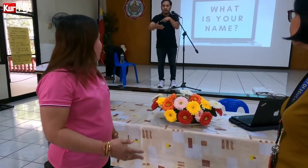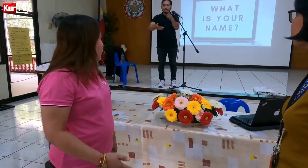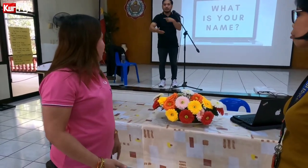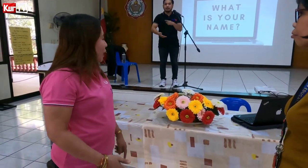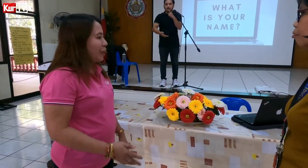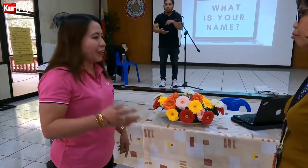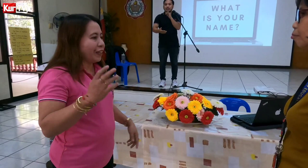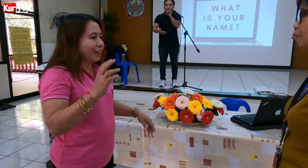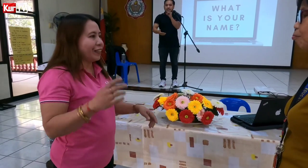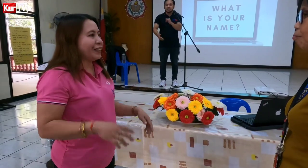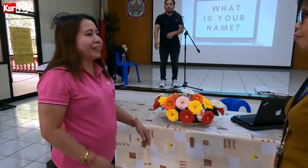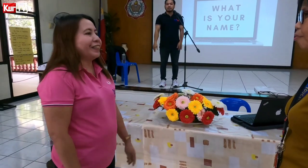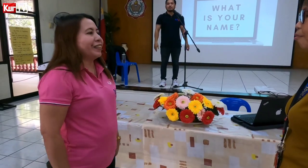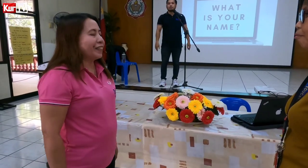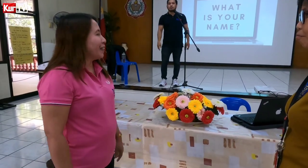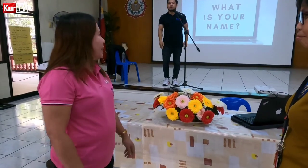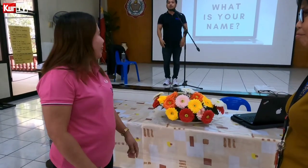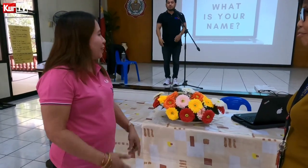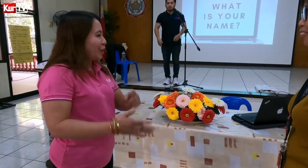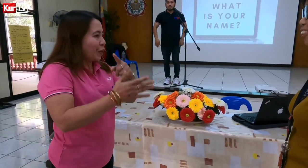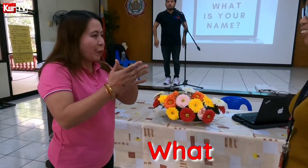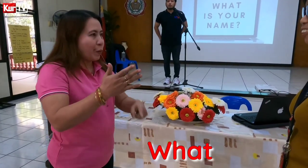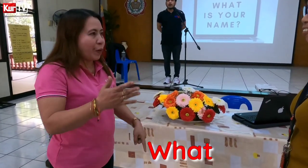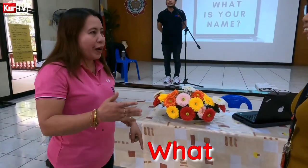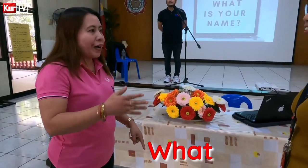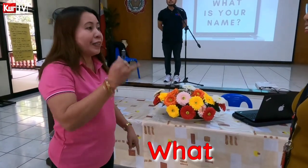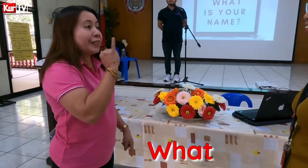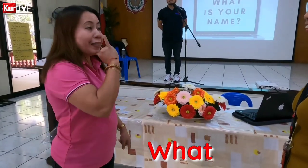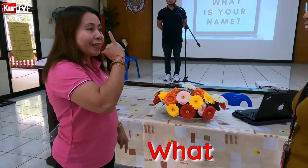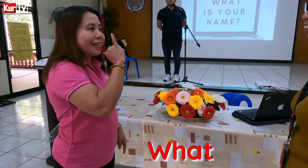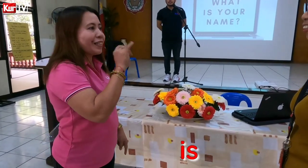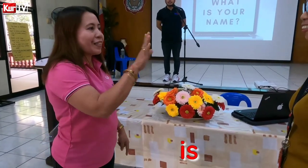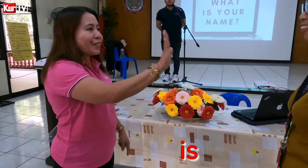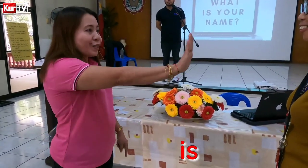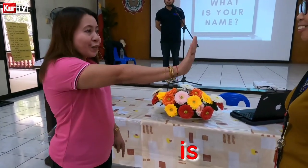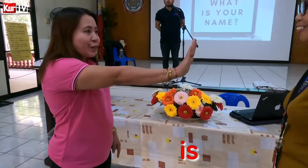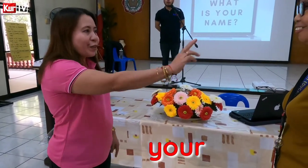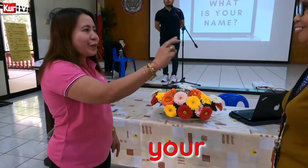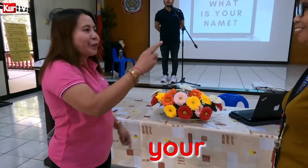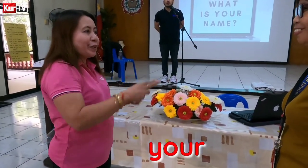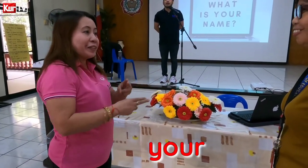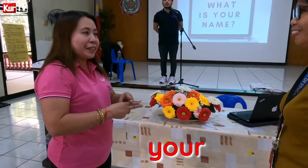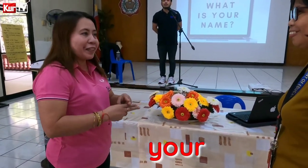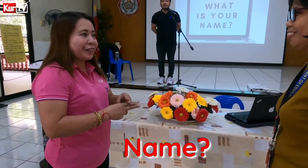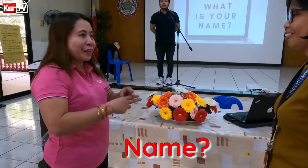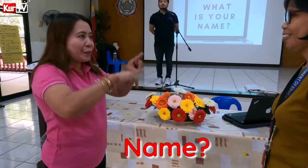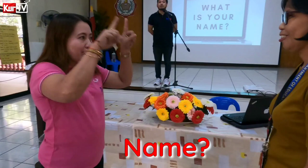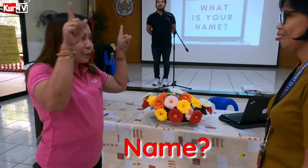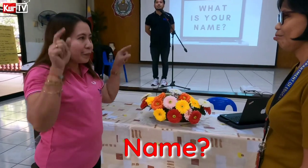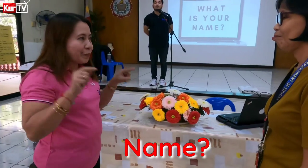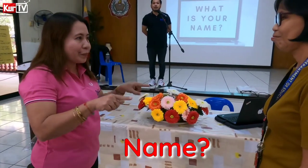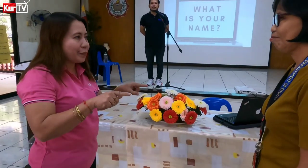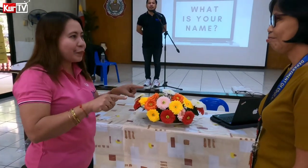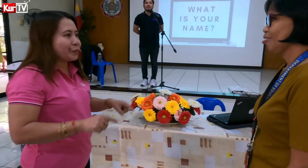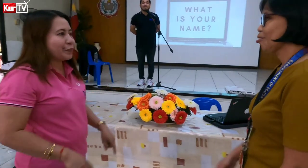Sign. What is? Ganon. What is your name? Question mark.